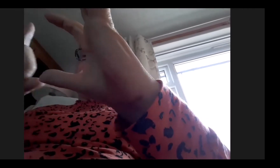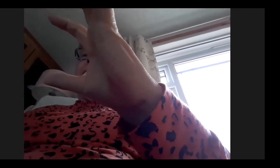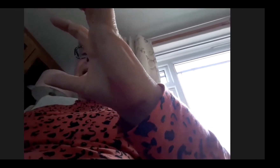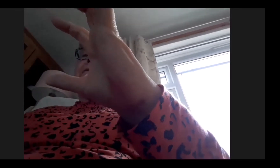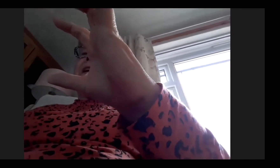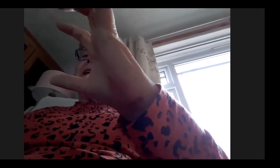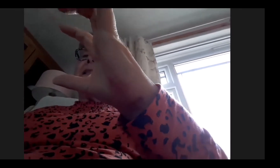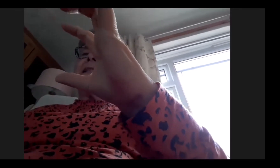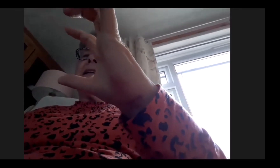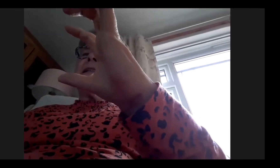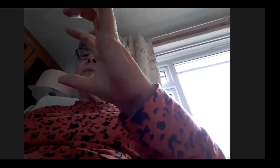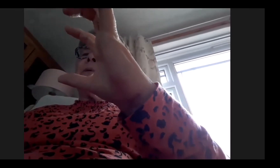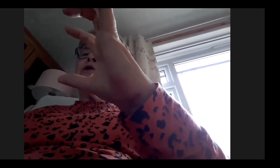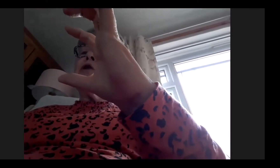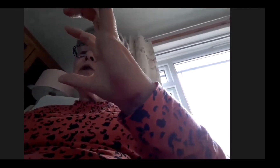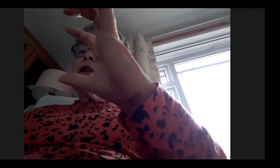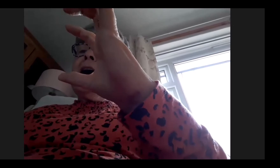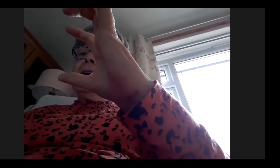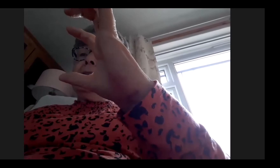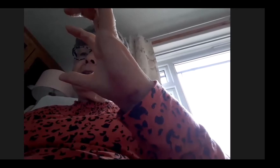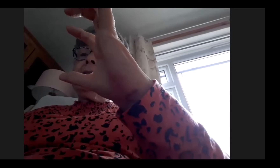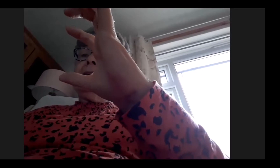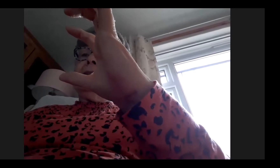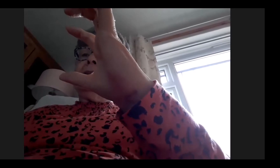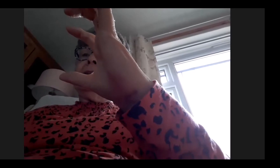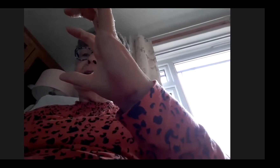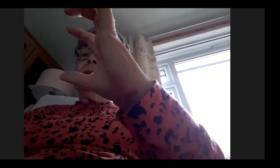that finger standing up on your other hand.